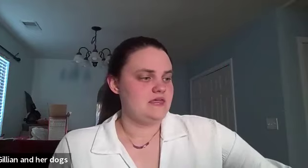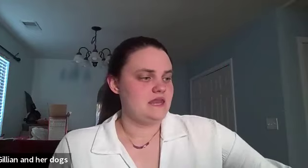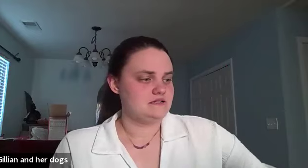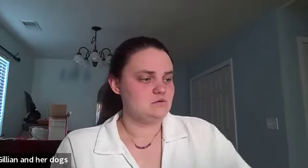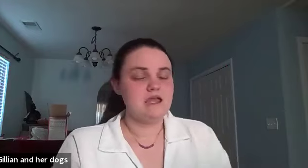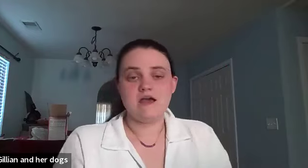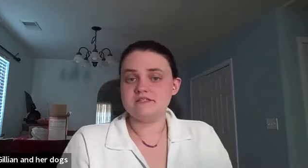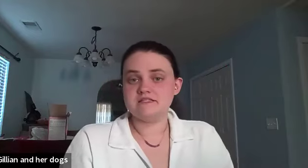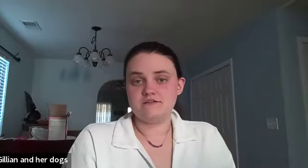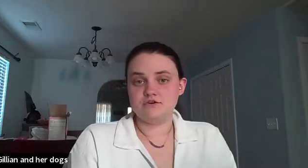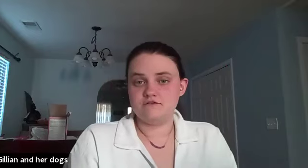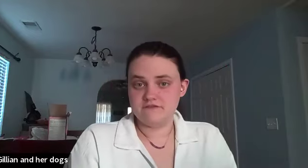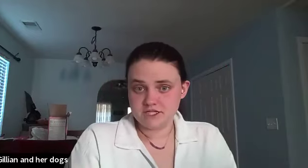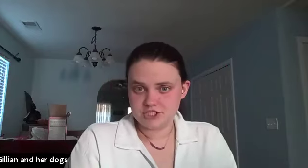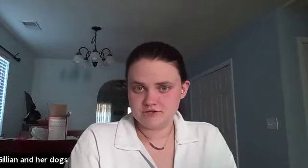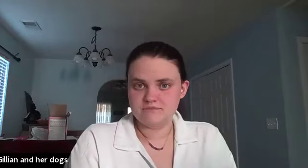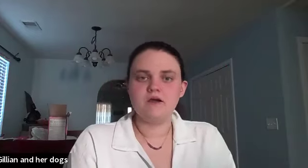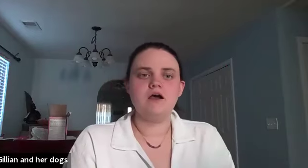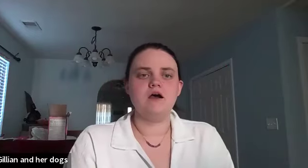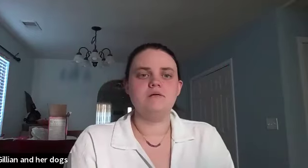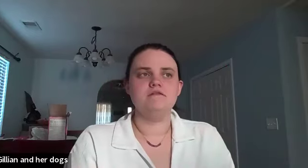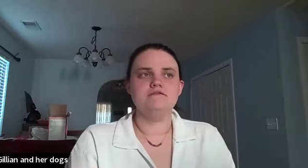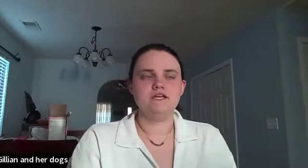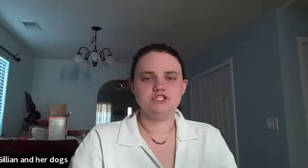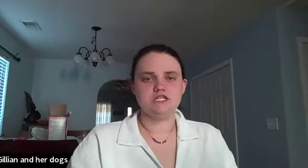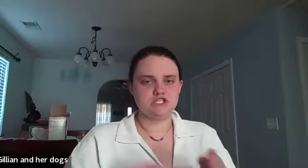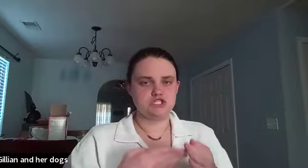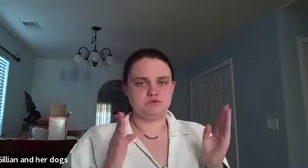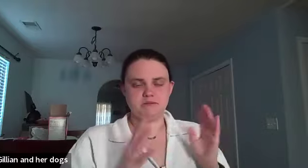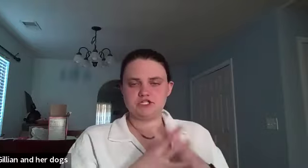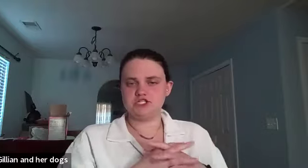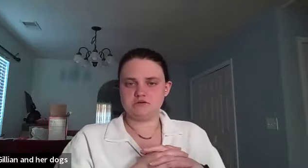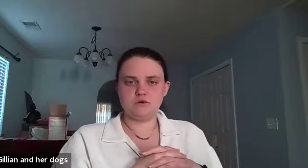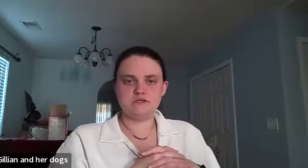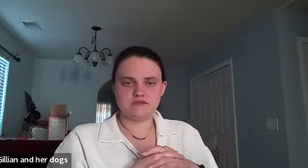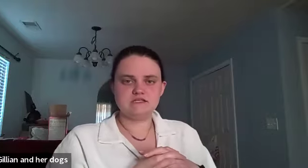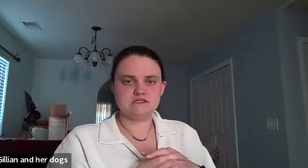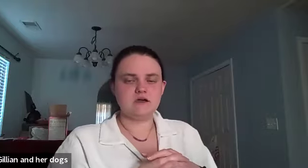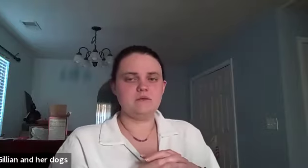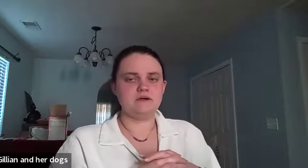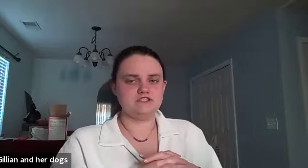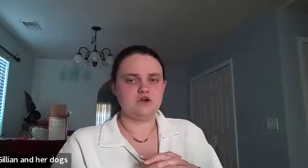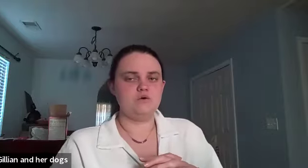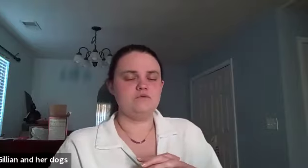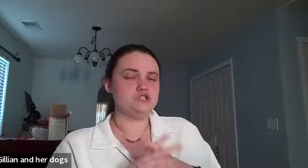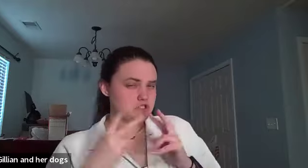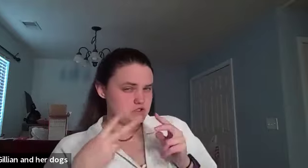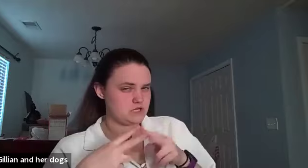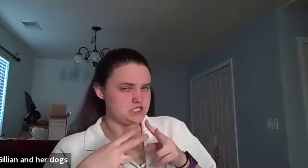Then the next one we have is the sign for fish. Fish is just pretty much general with this. So there are two ways